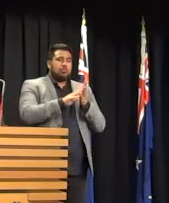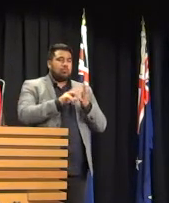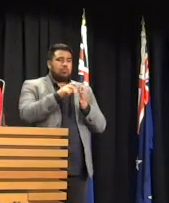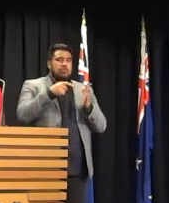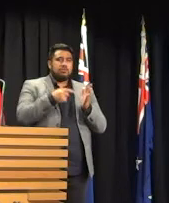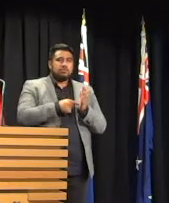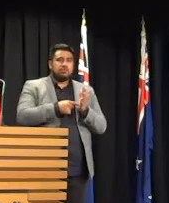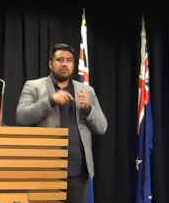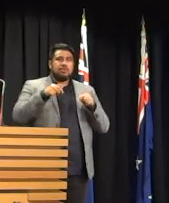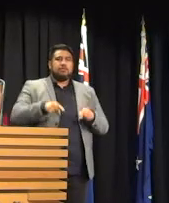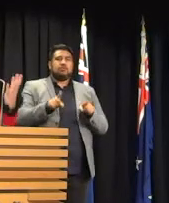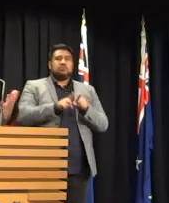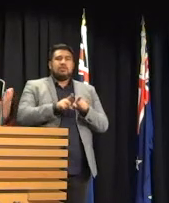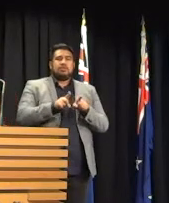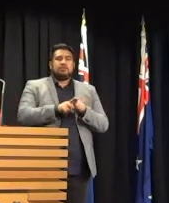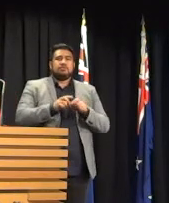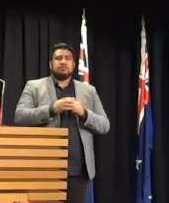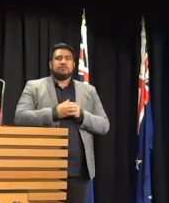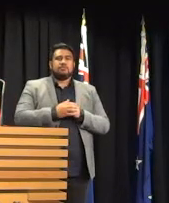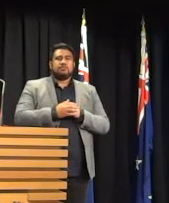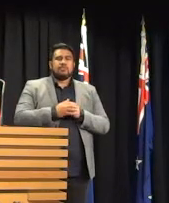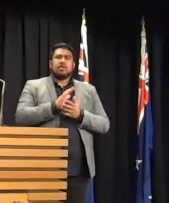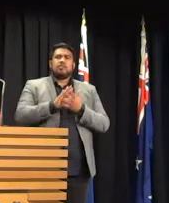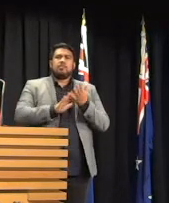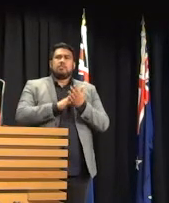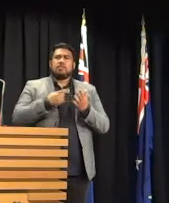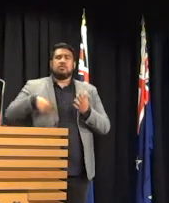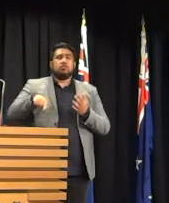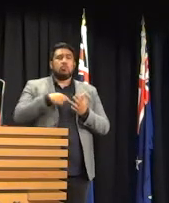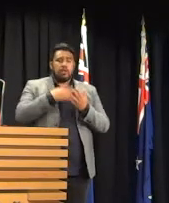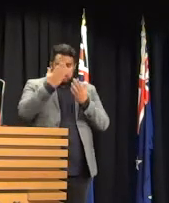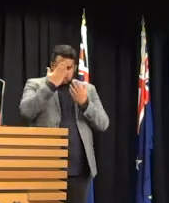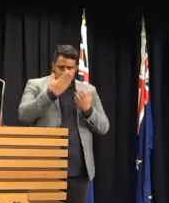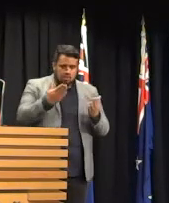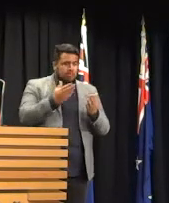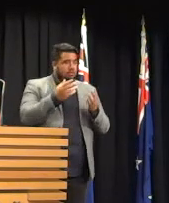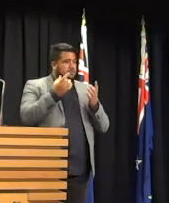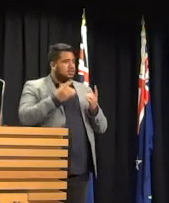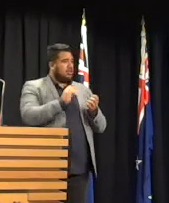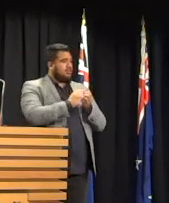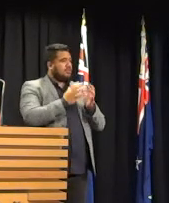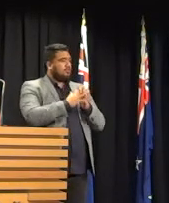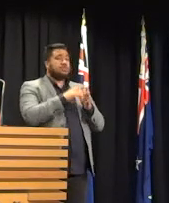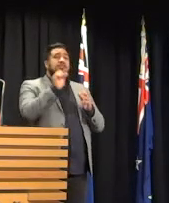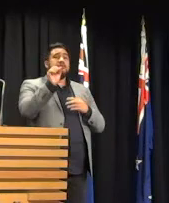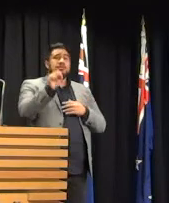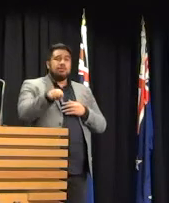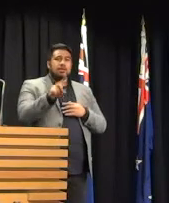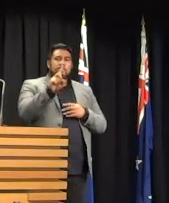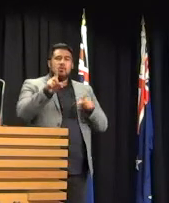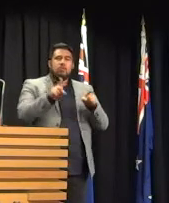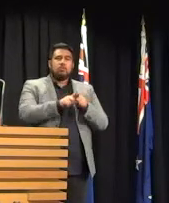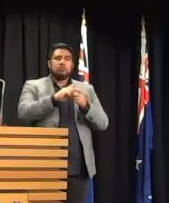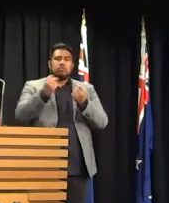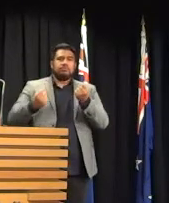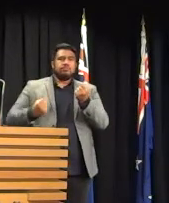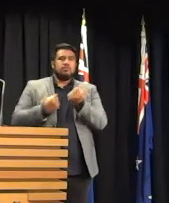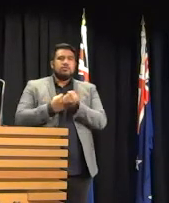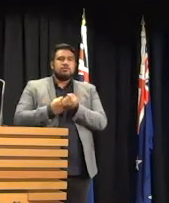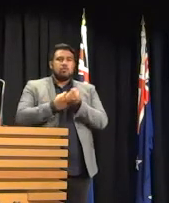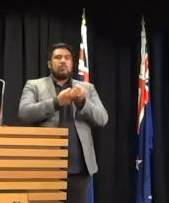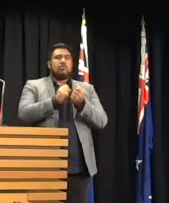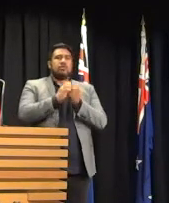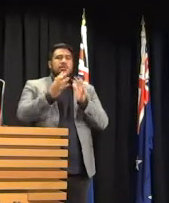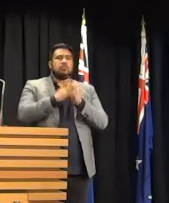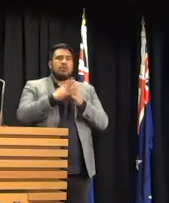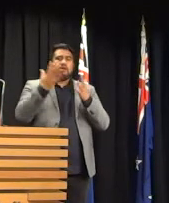with me today, that we're not just acknowledging the beginning of Sign Language Week, we are actually supporting it from here